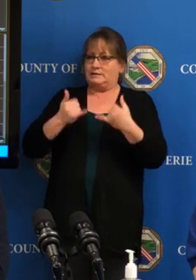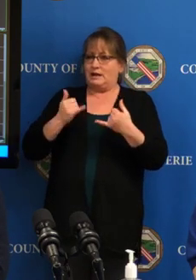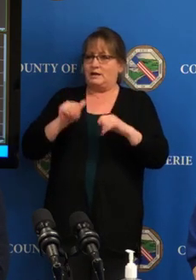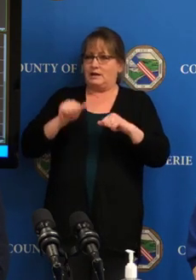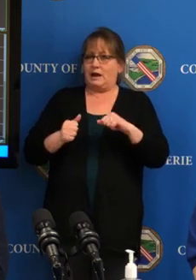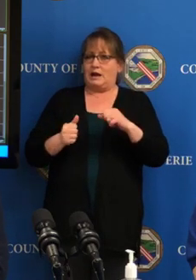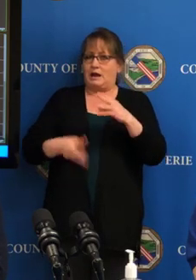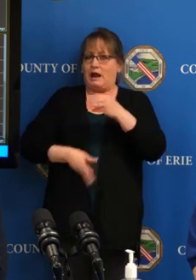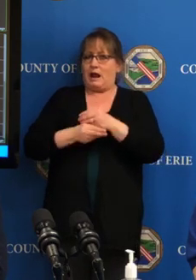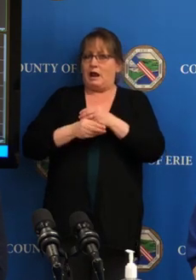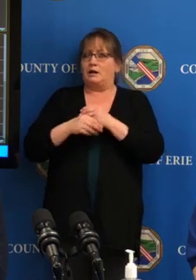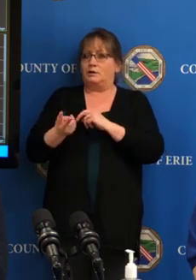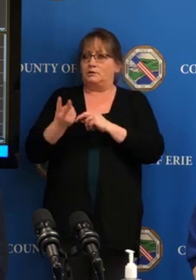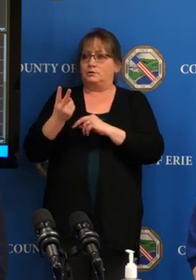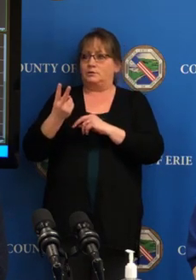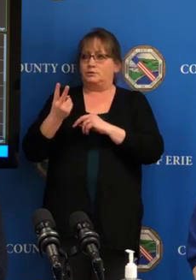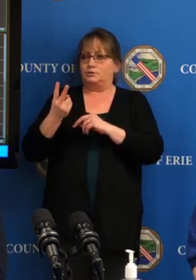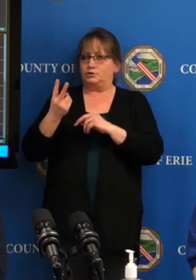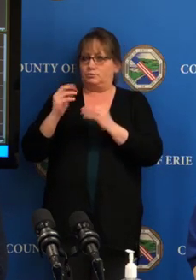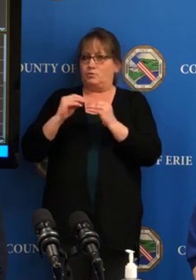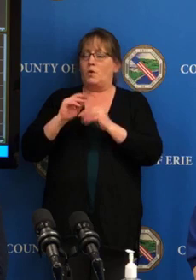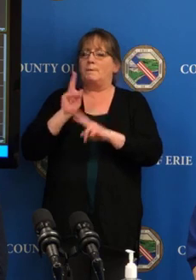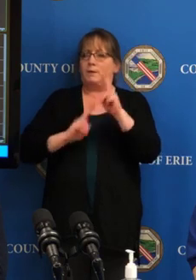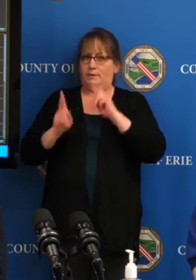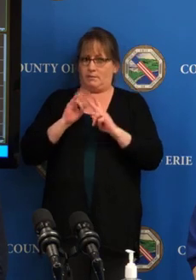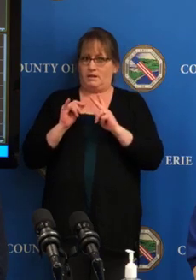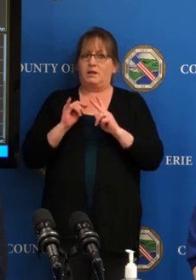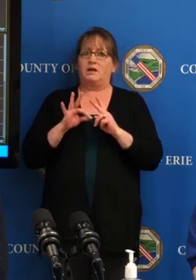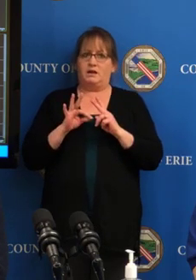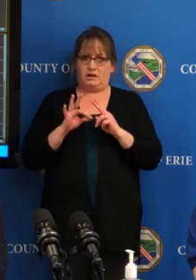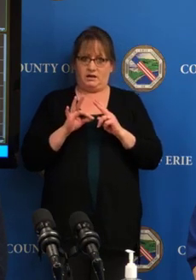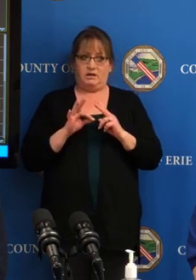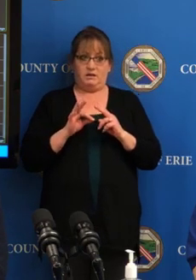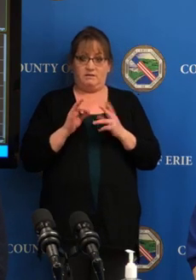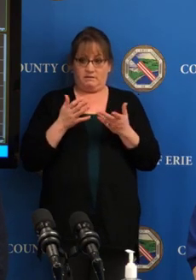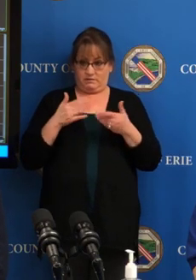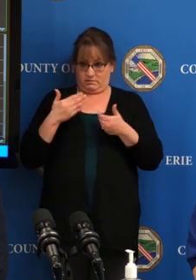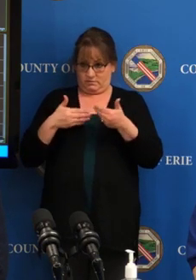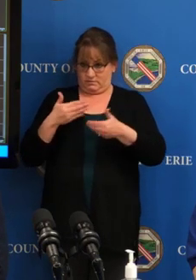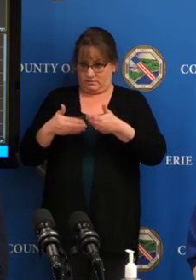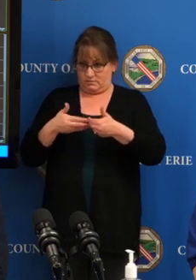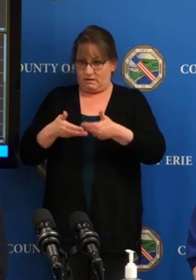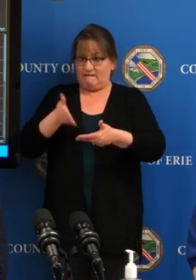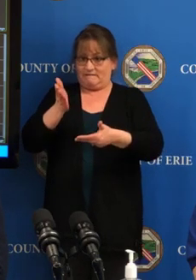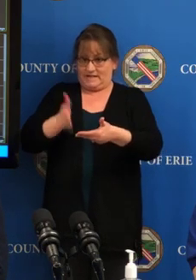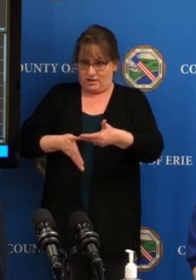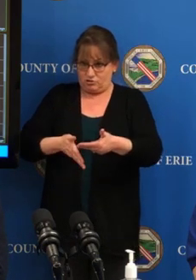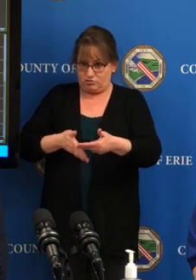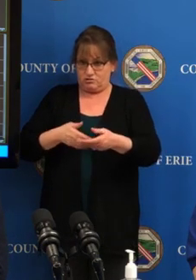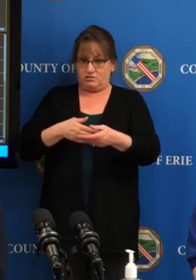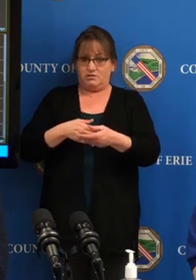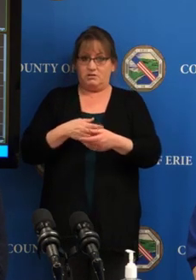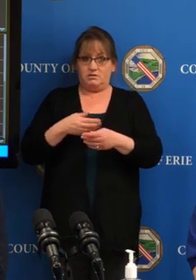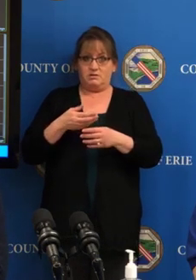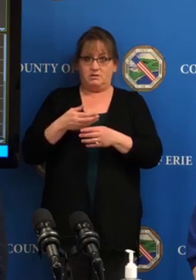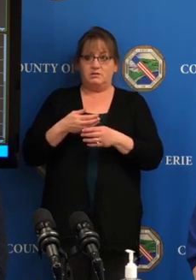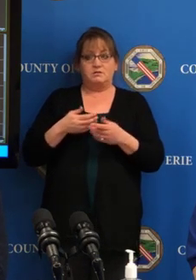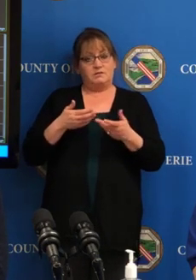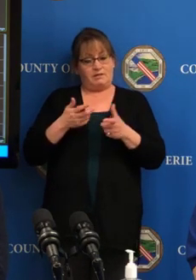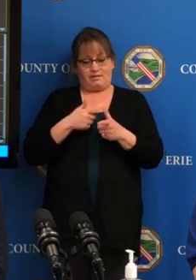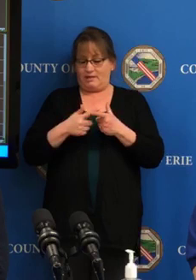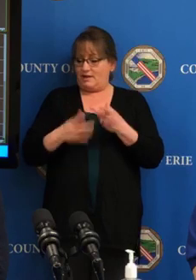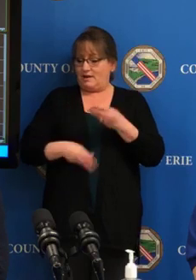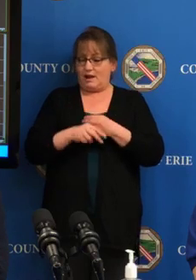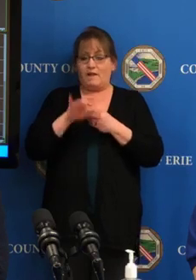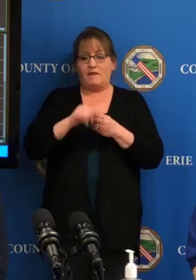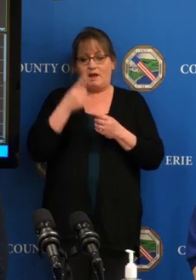if individuals get through the period of time after they first showed symptoms and were tested positive, then maybe we can add that